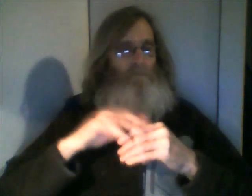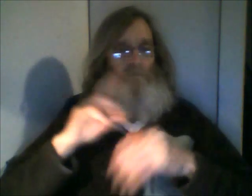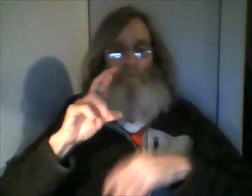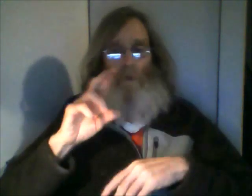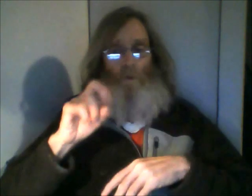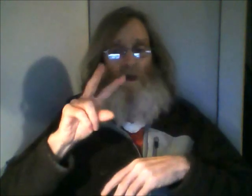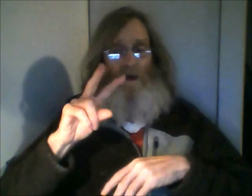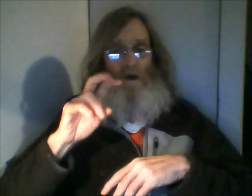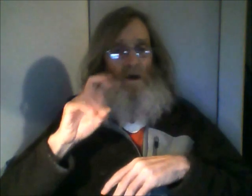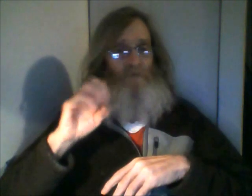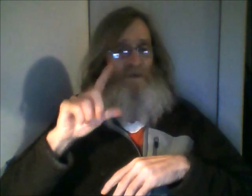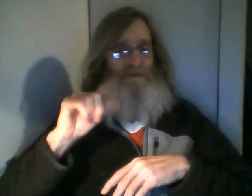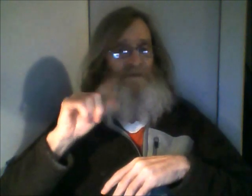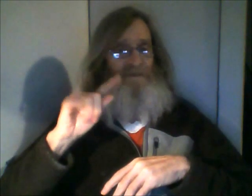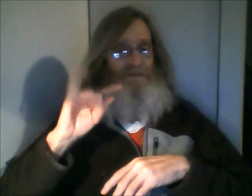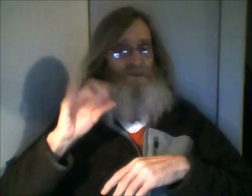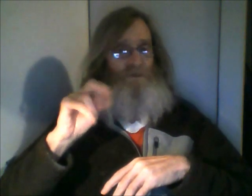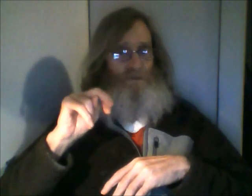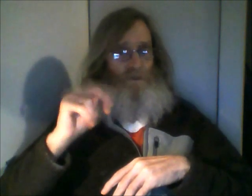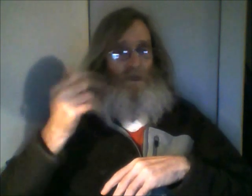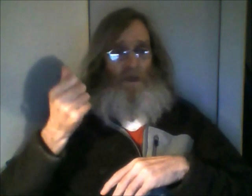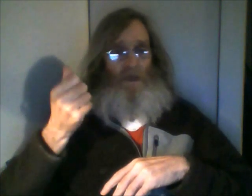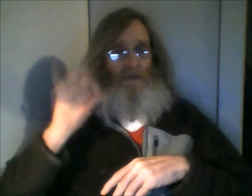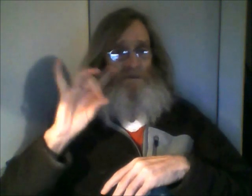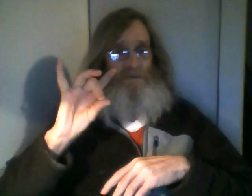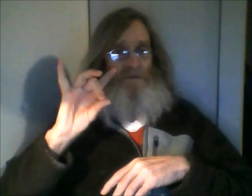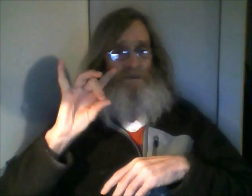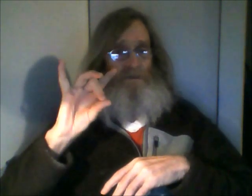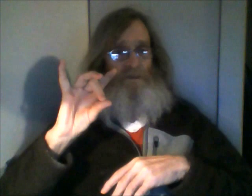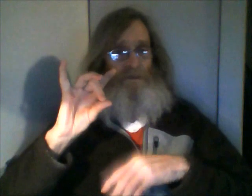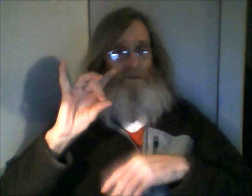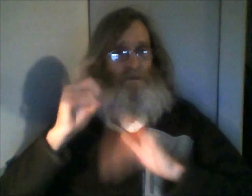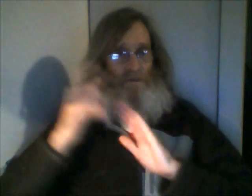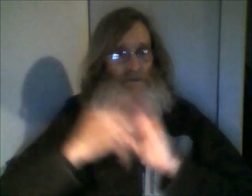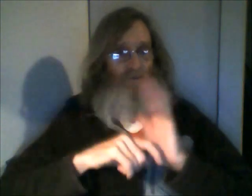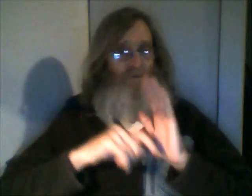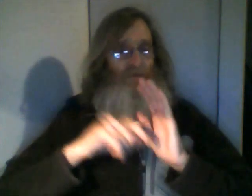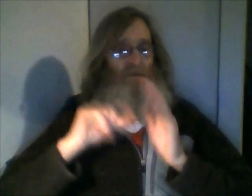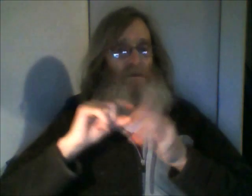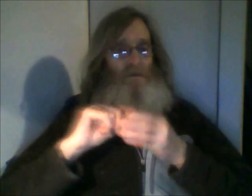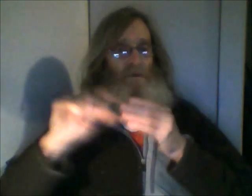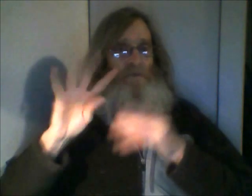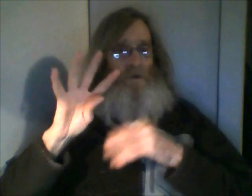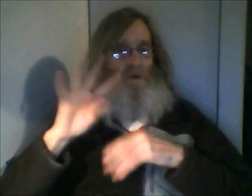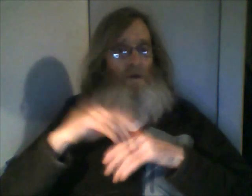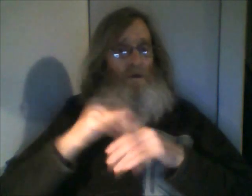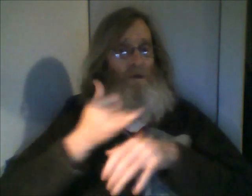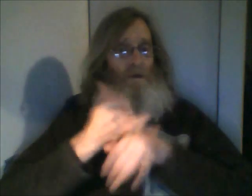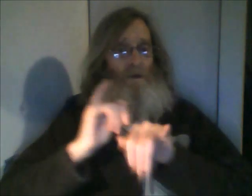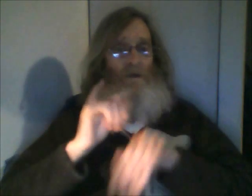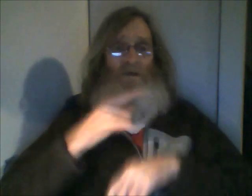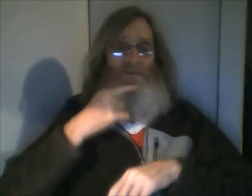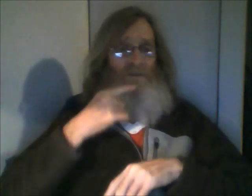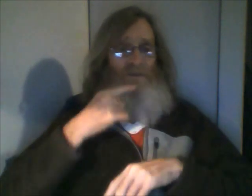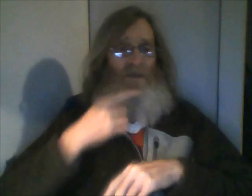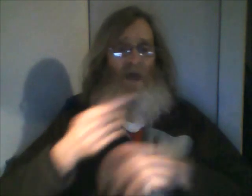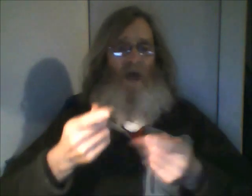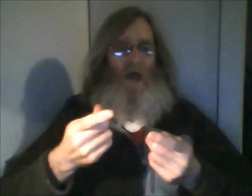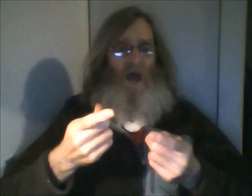Ultimate Flora by Renew Life has 50 billion cultures, and that's something to feel good about. Ultimate Flora, more power